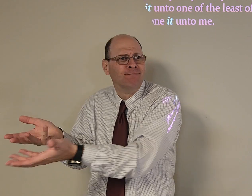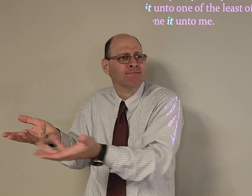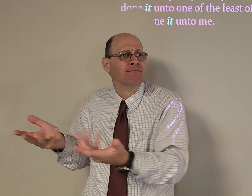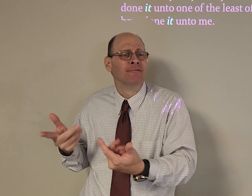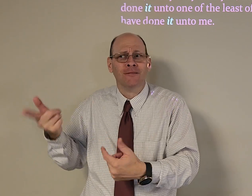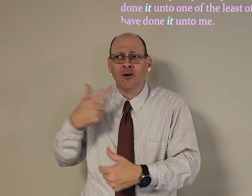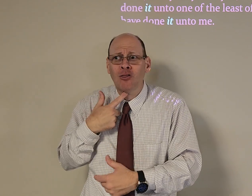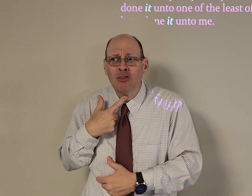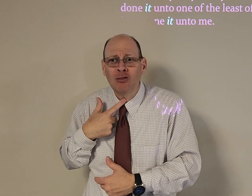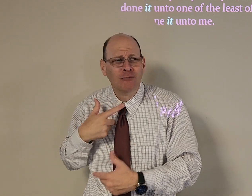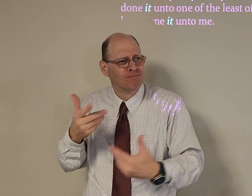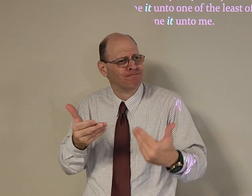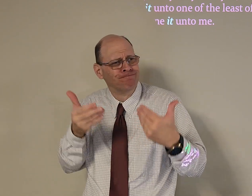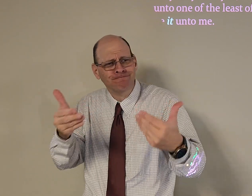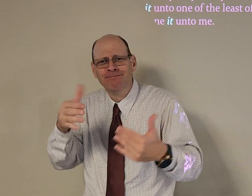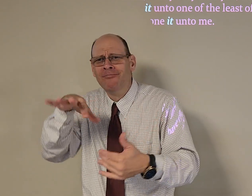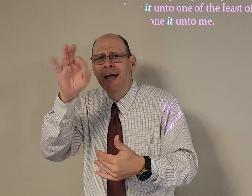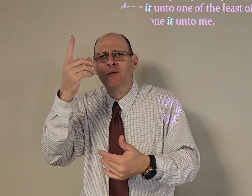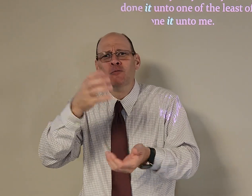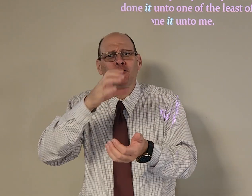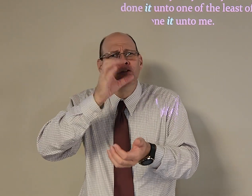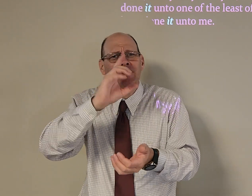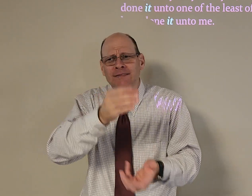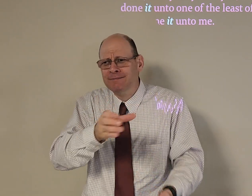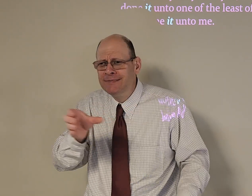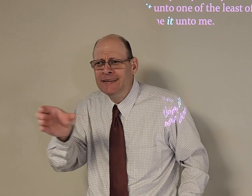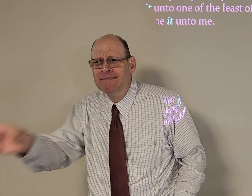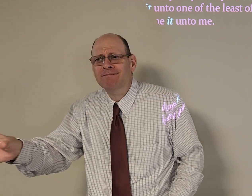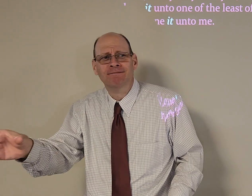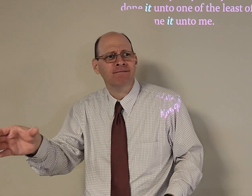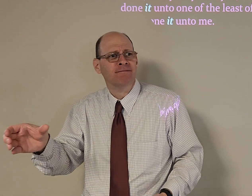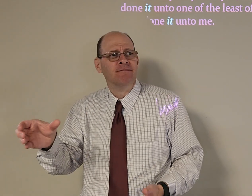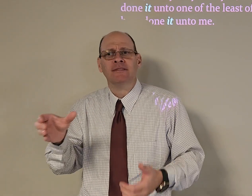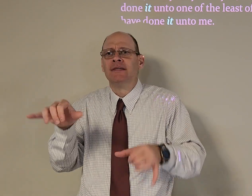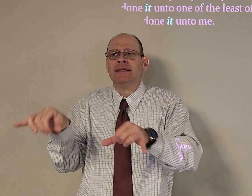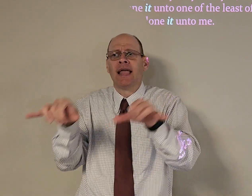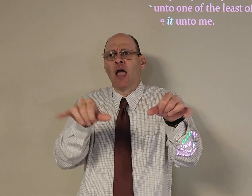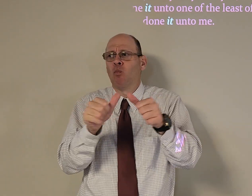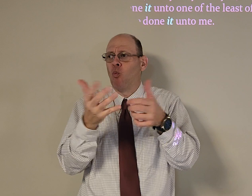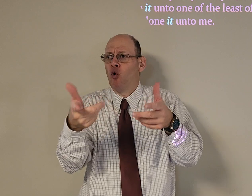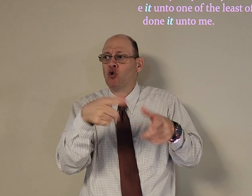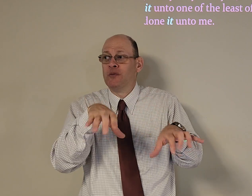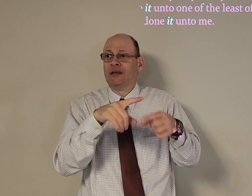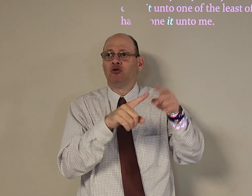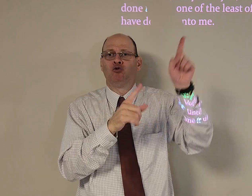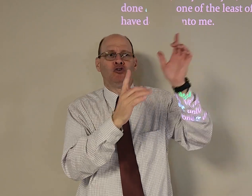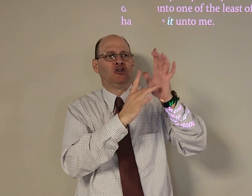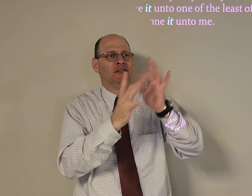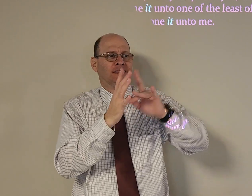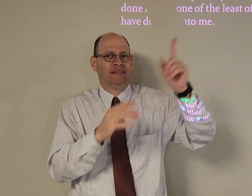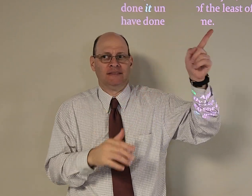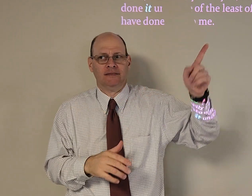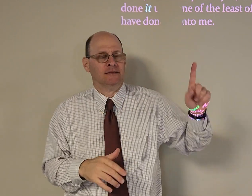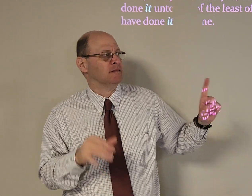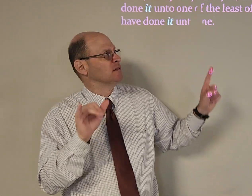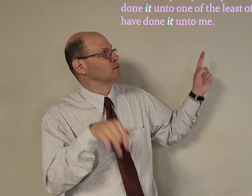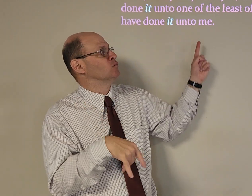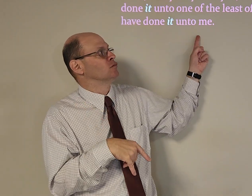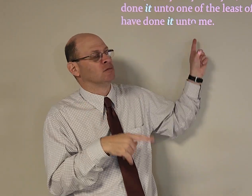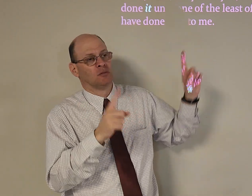know, provide for they're hungry, provide when they're thirsty. The little things that you do for someone,